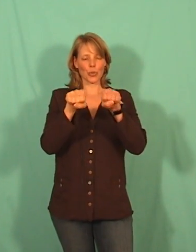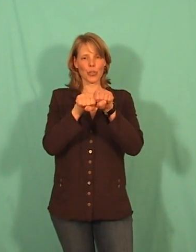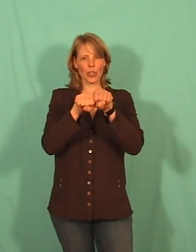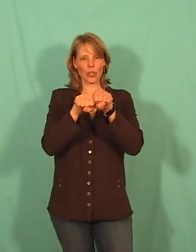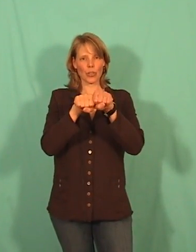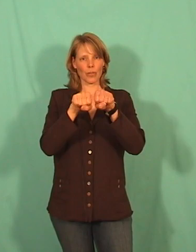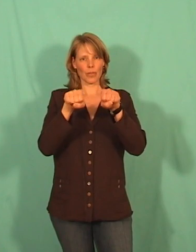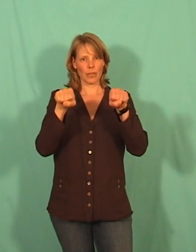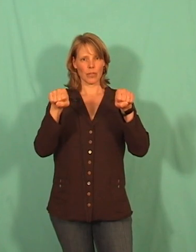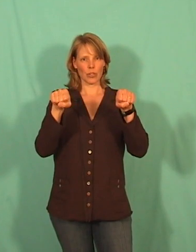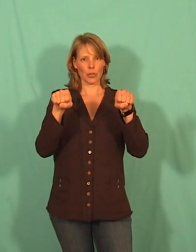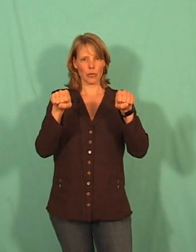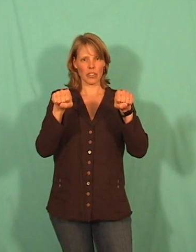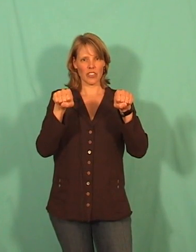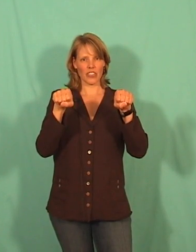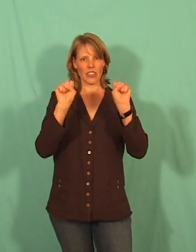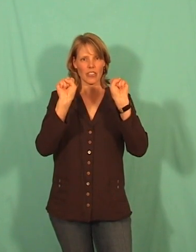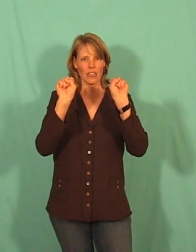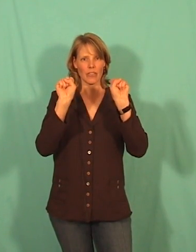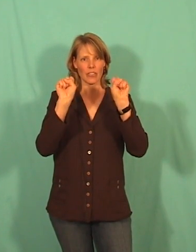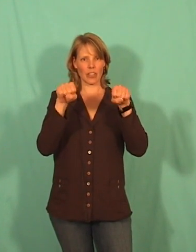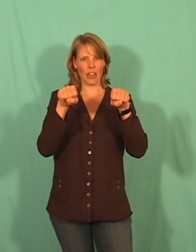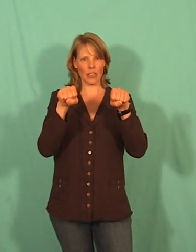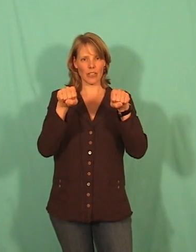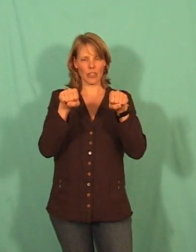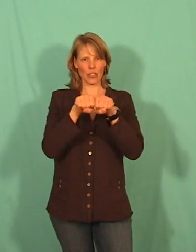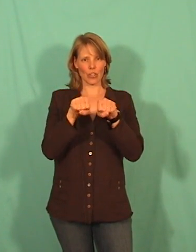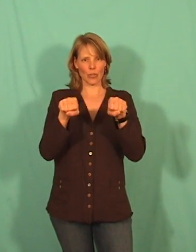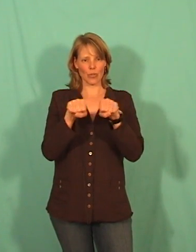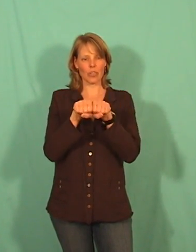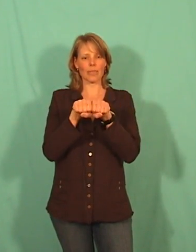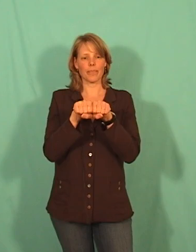Shoes, two fists together, shoes.